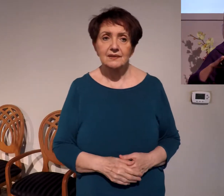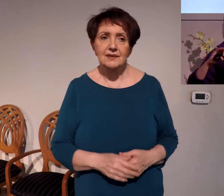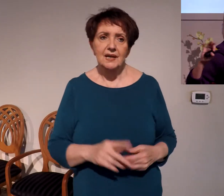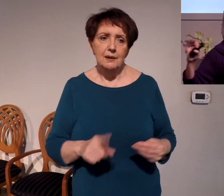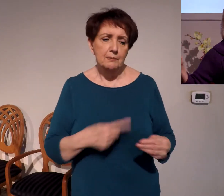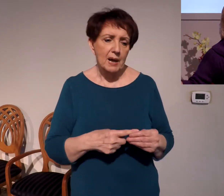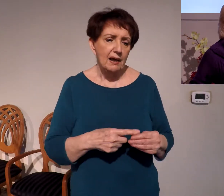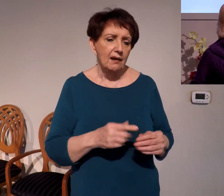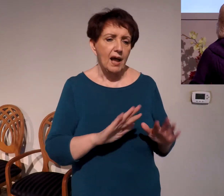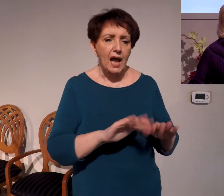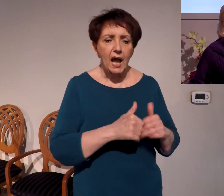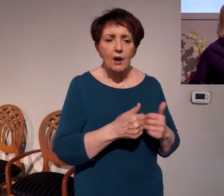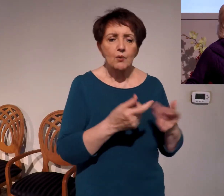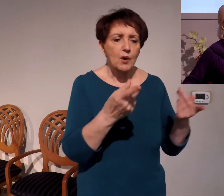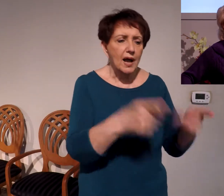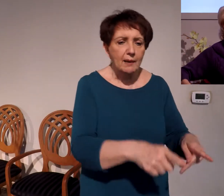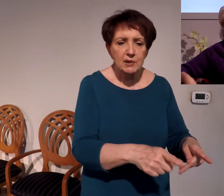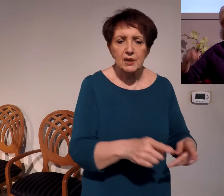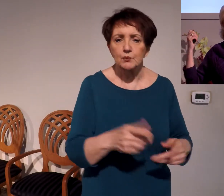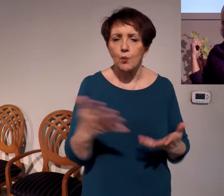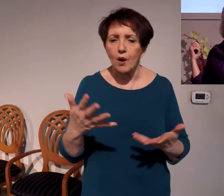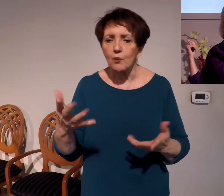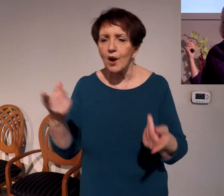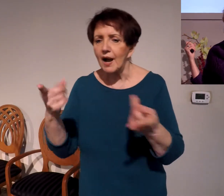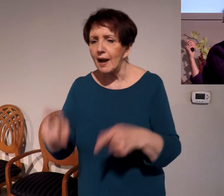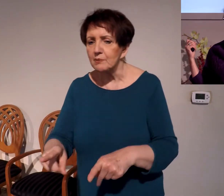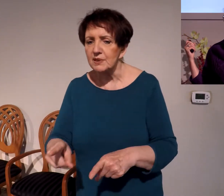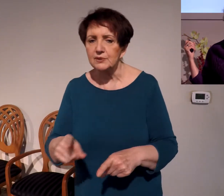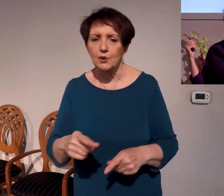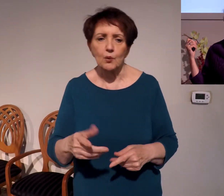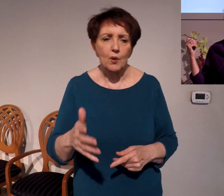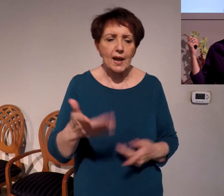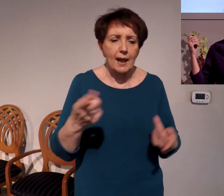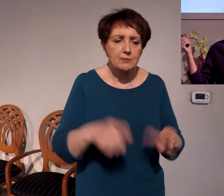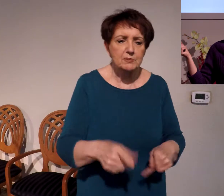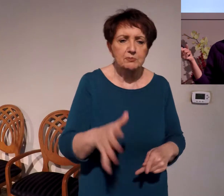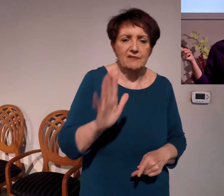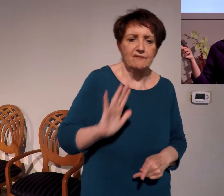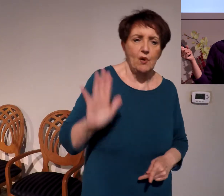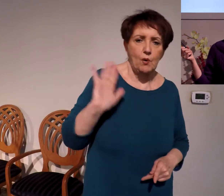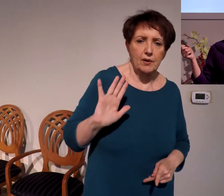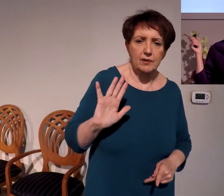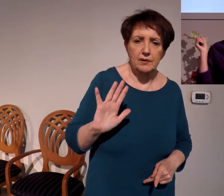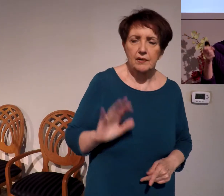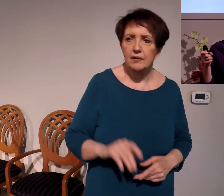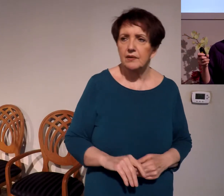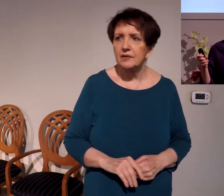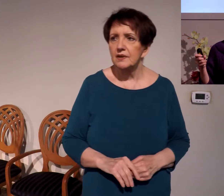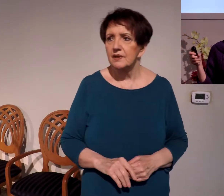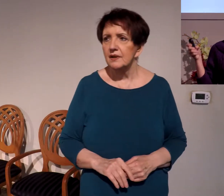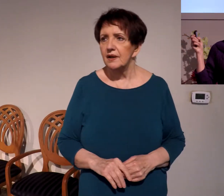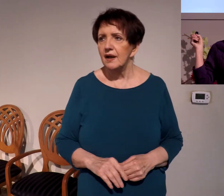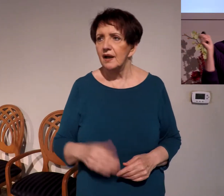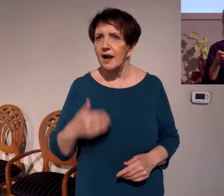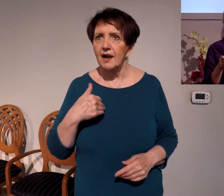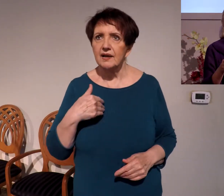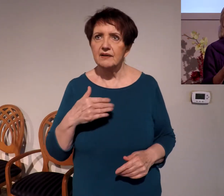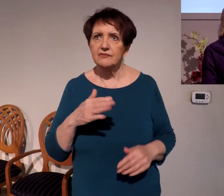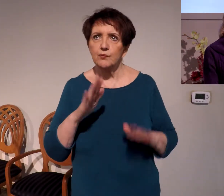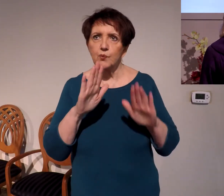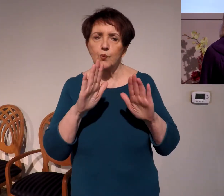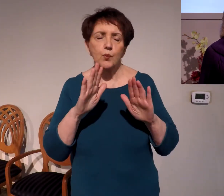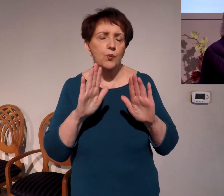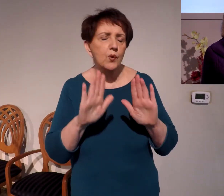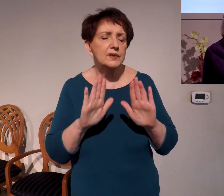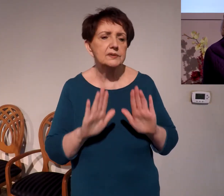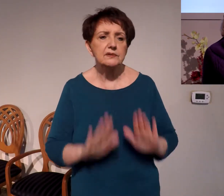about what's going to happen, or about what did happen. That's the other thing. I have fabulous dialogue with